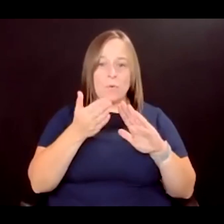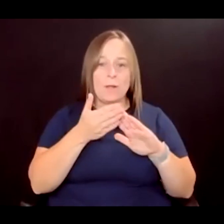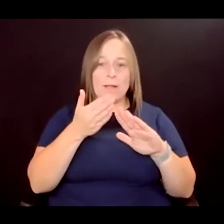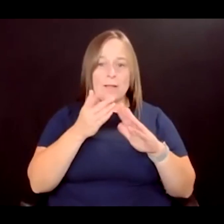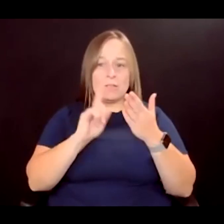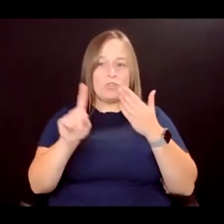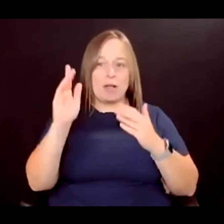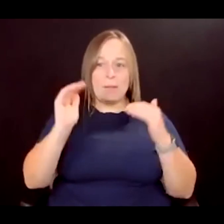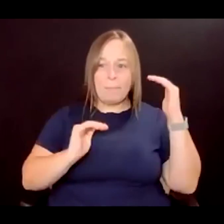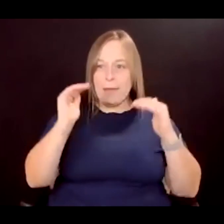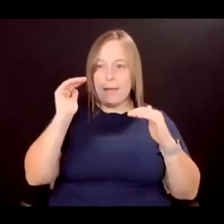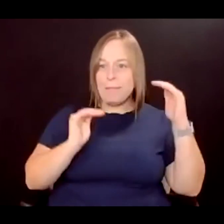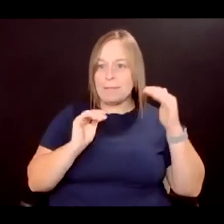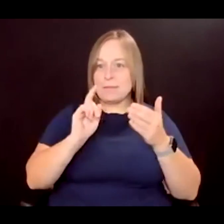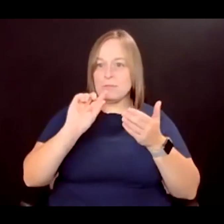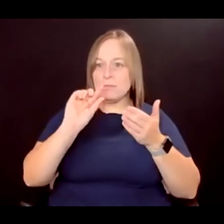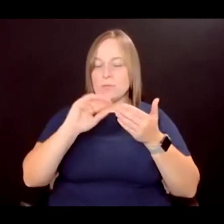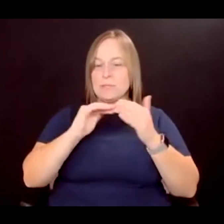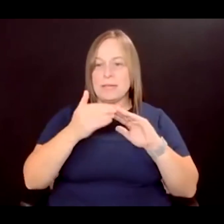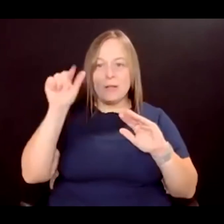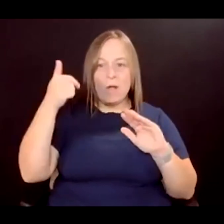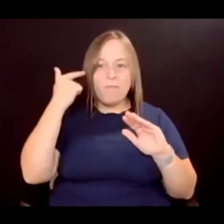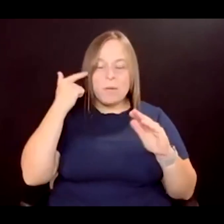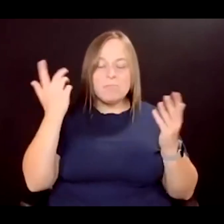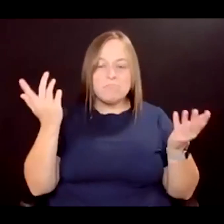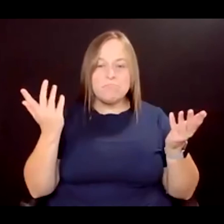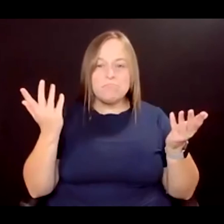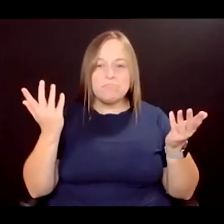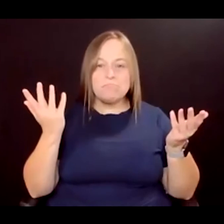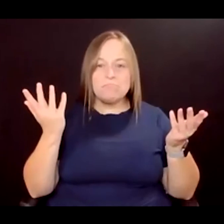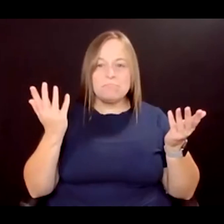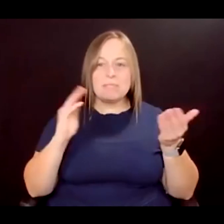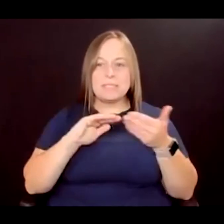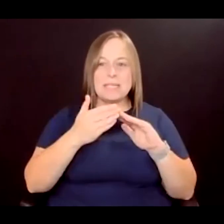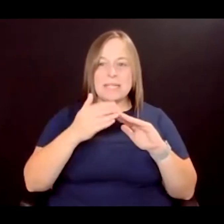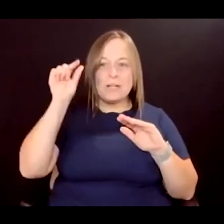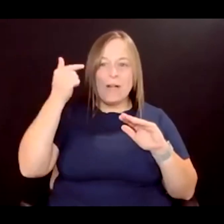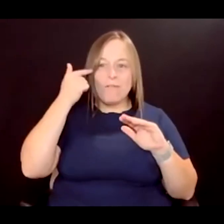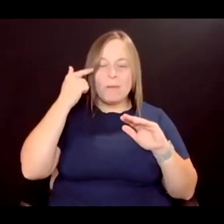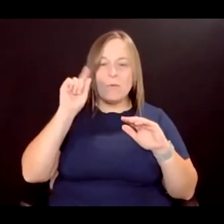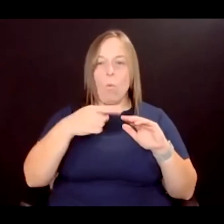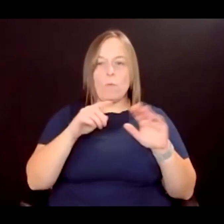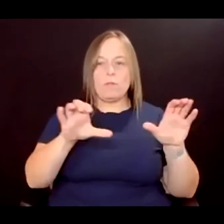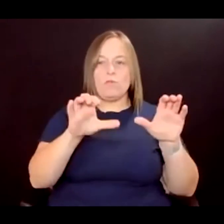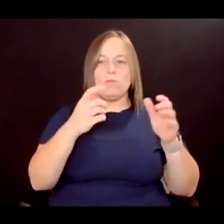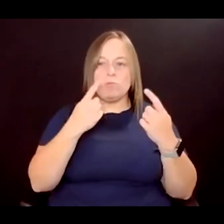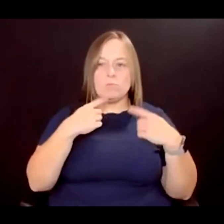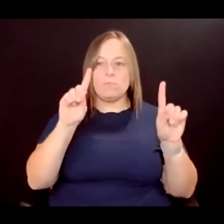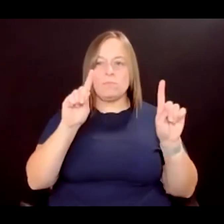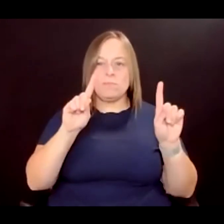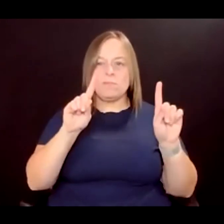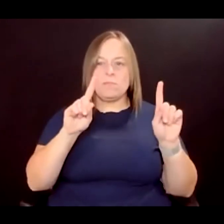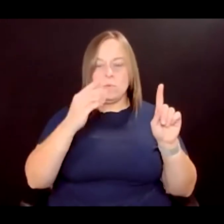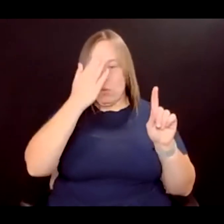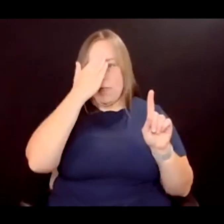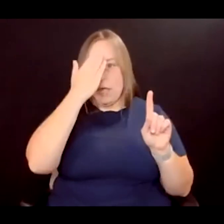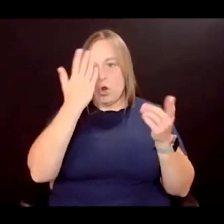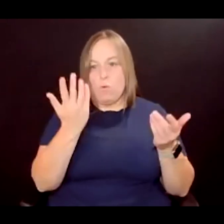rehabilitation. So that's actually even a more expanded conversation, which we can have if you want to Sure. as well.